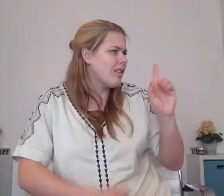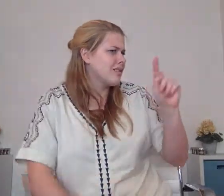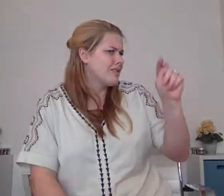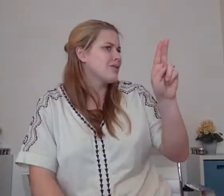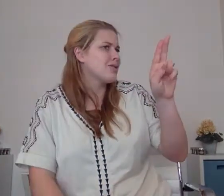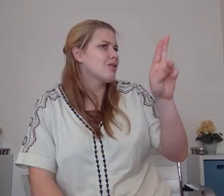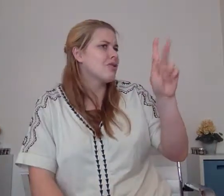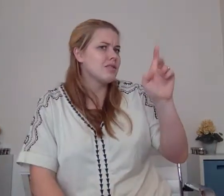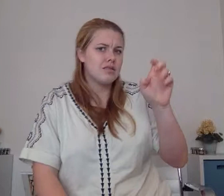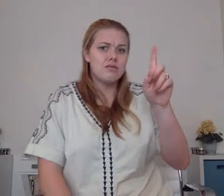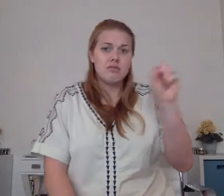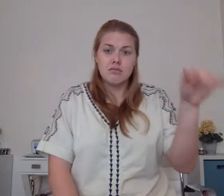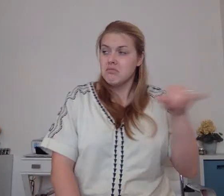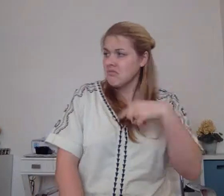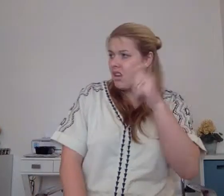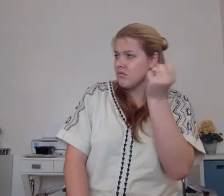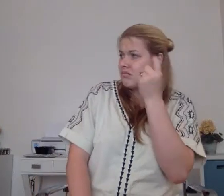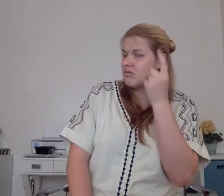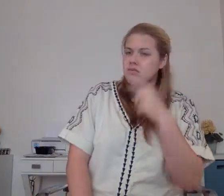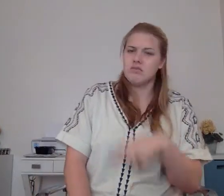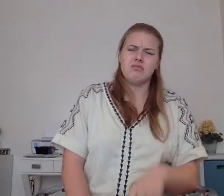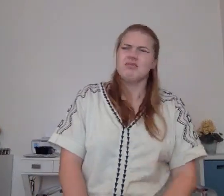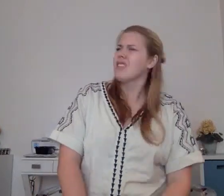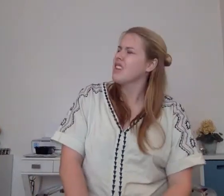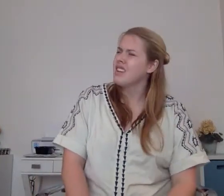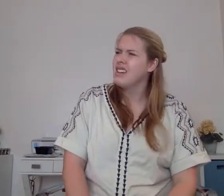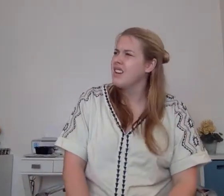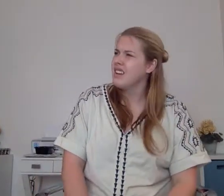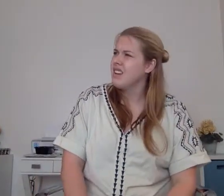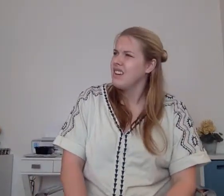why you're not a feminist because, you live in America.